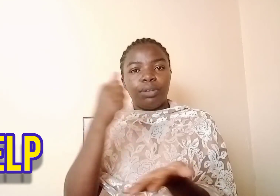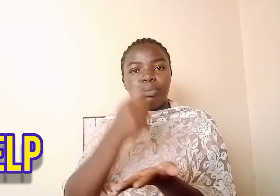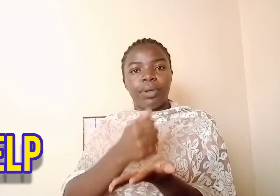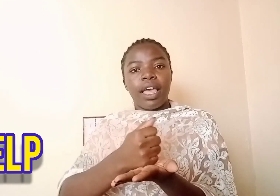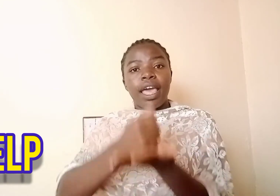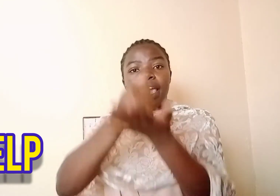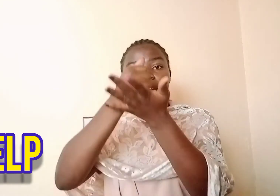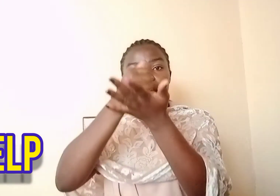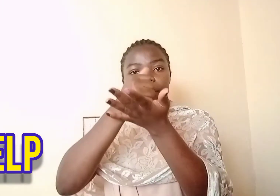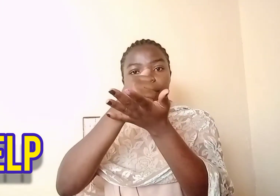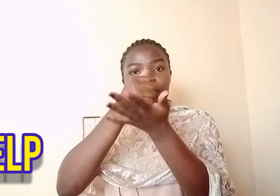Handshape. Help.